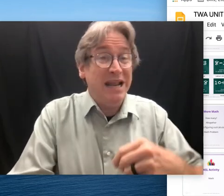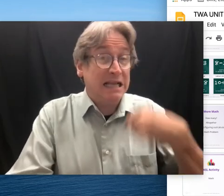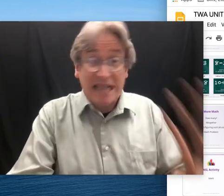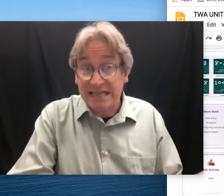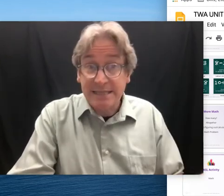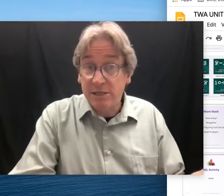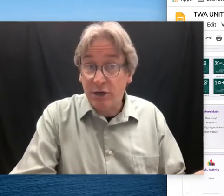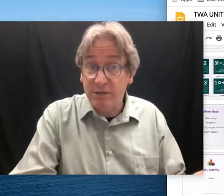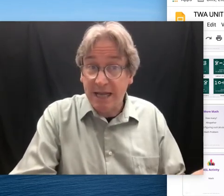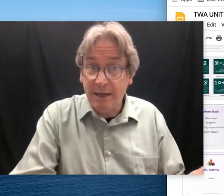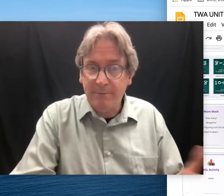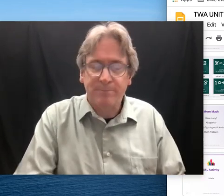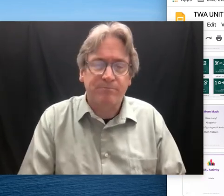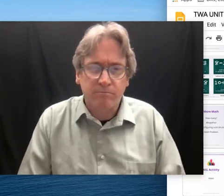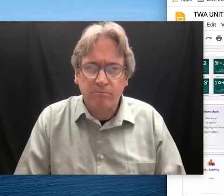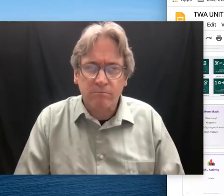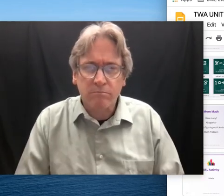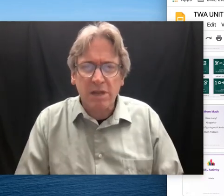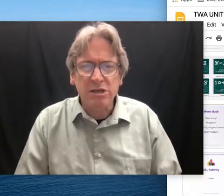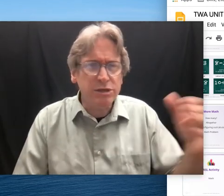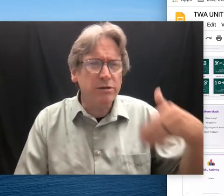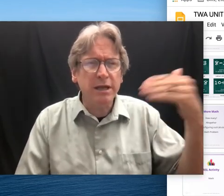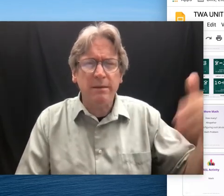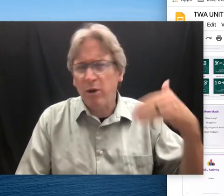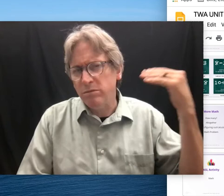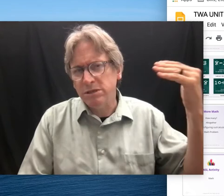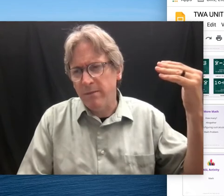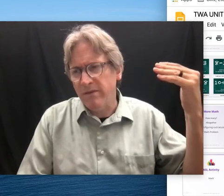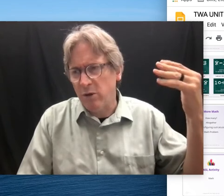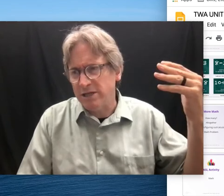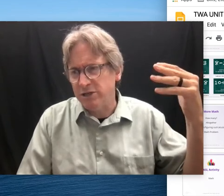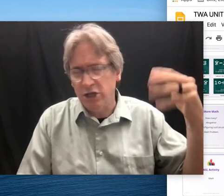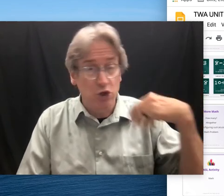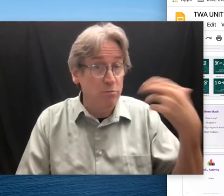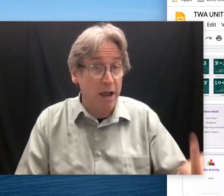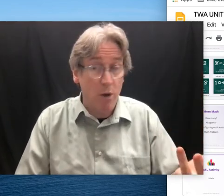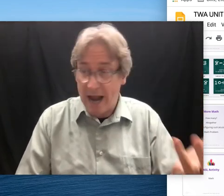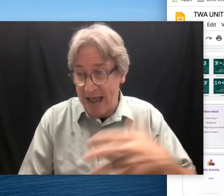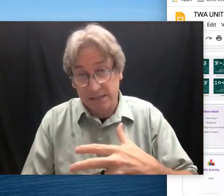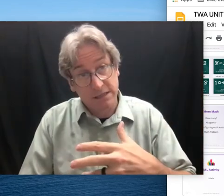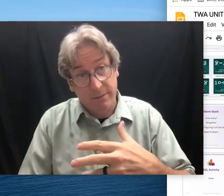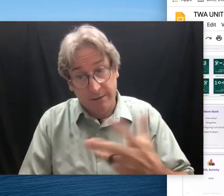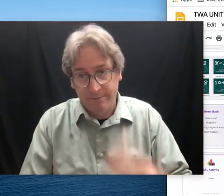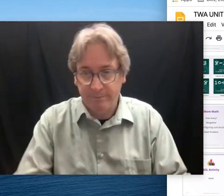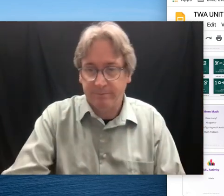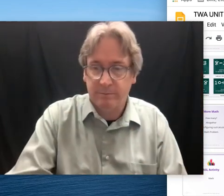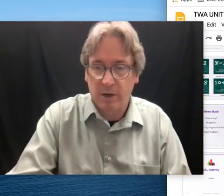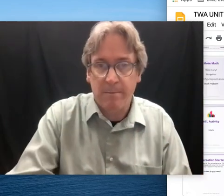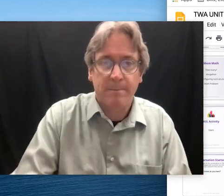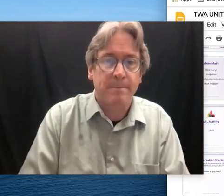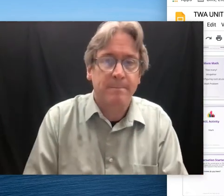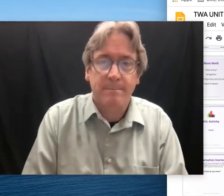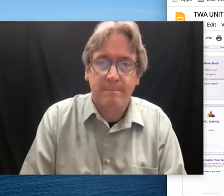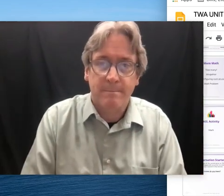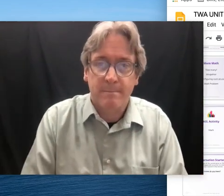How many classes are you taking? So start thinking about some of the questions that you might want to ask somebody.